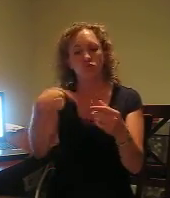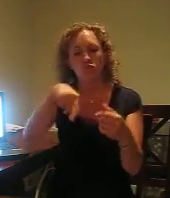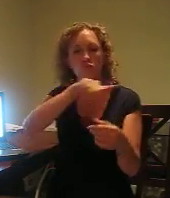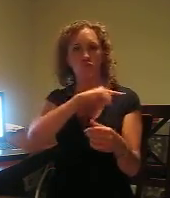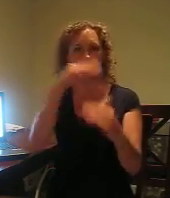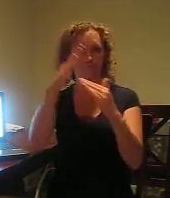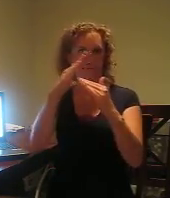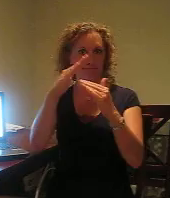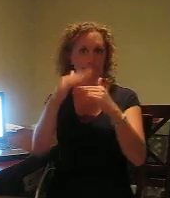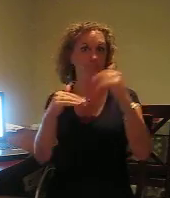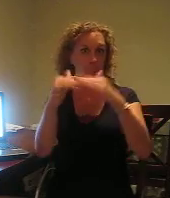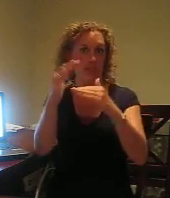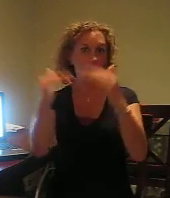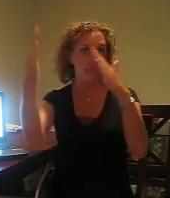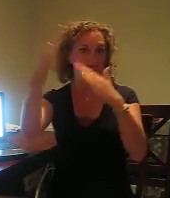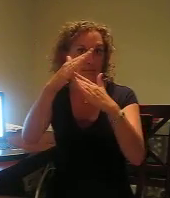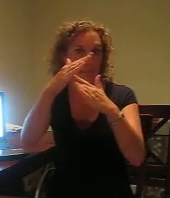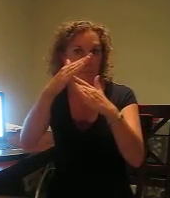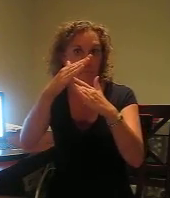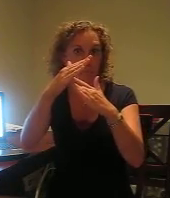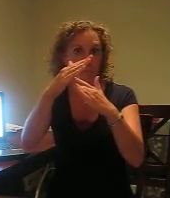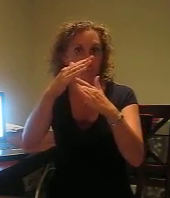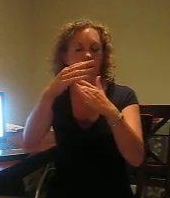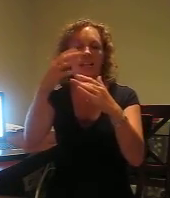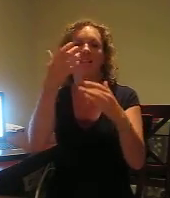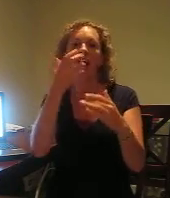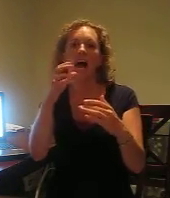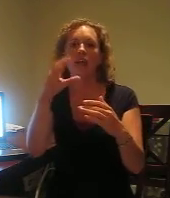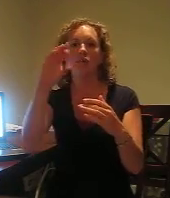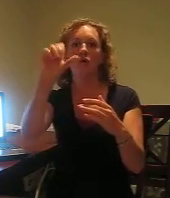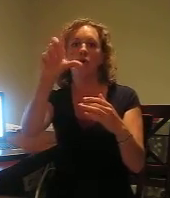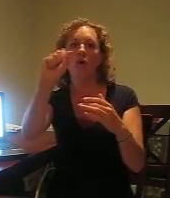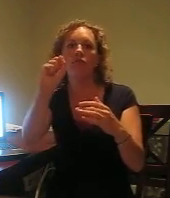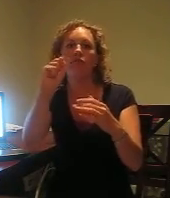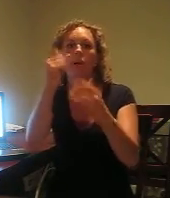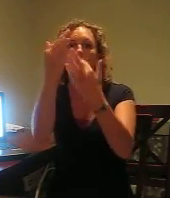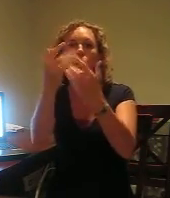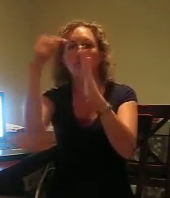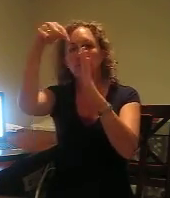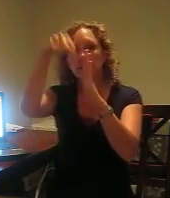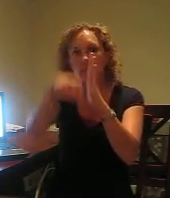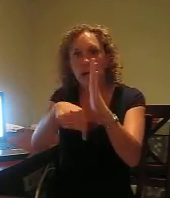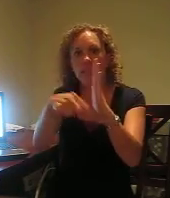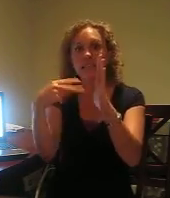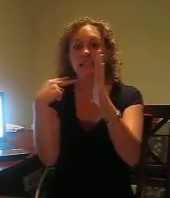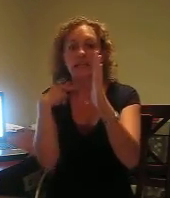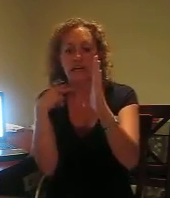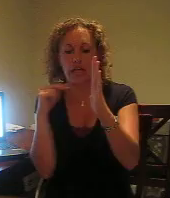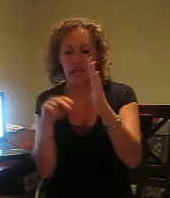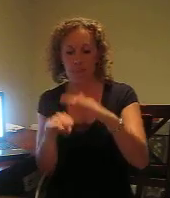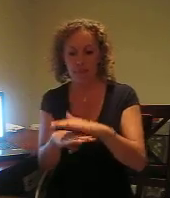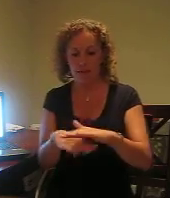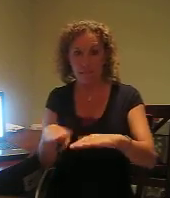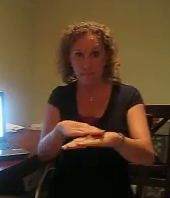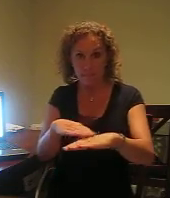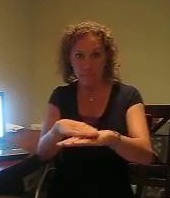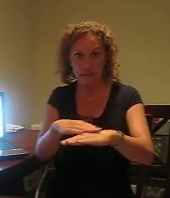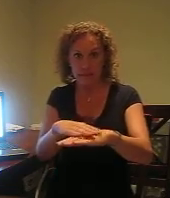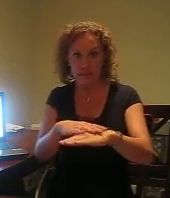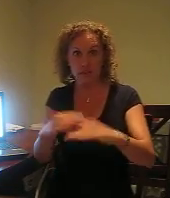coals burns down and gets caught into this log structure. What that does is it retains the heat. And so the